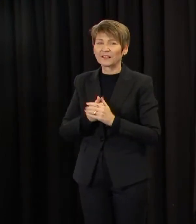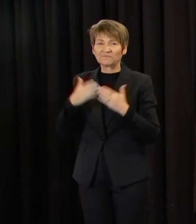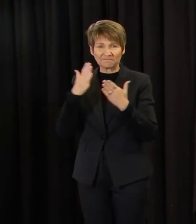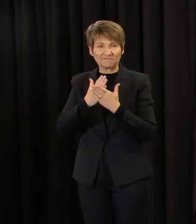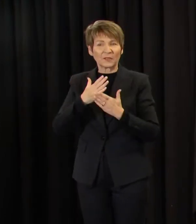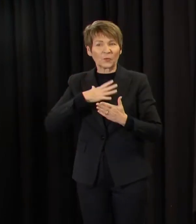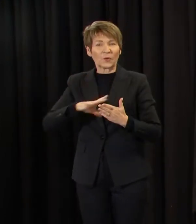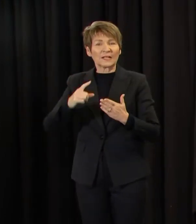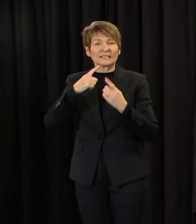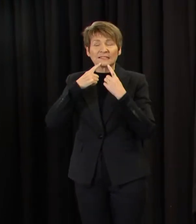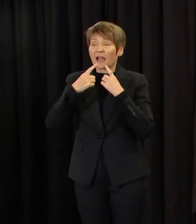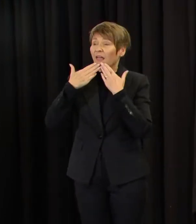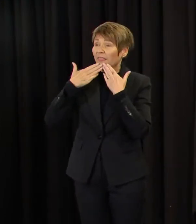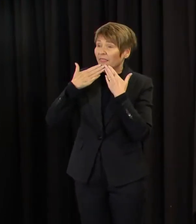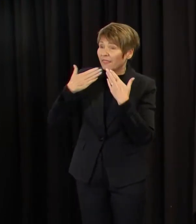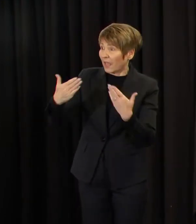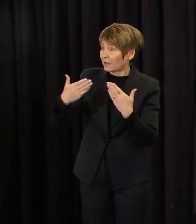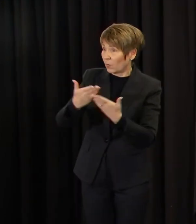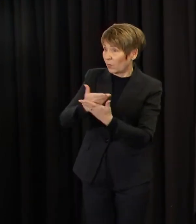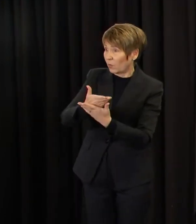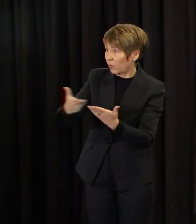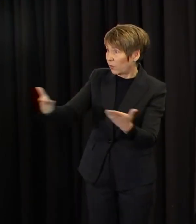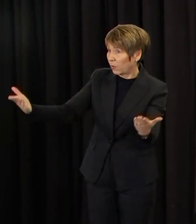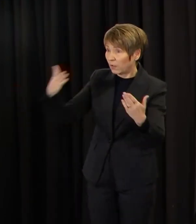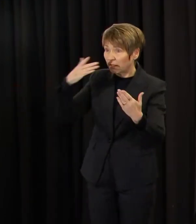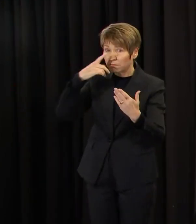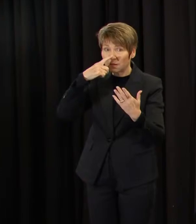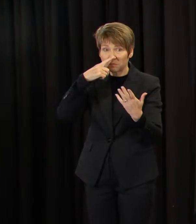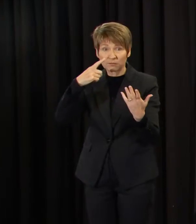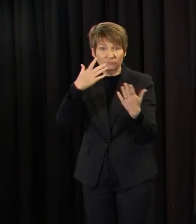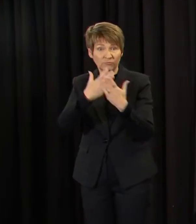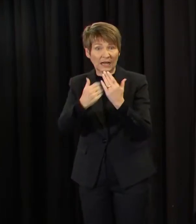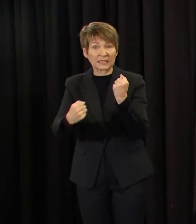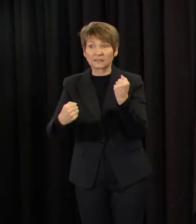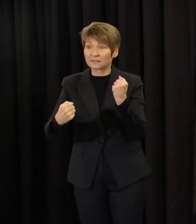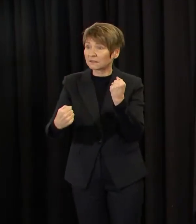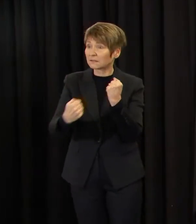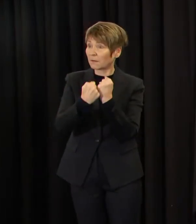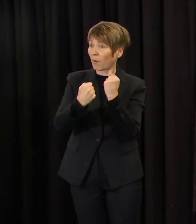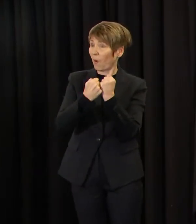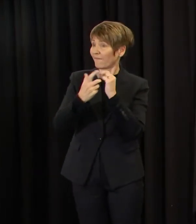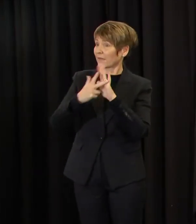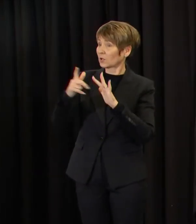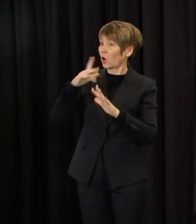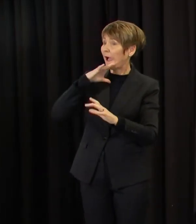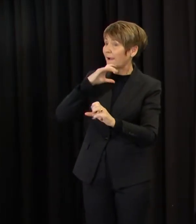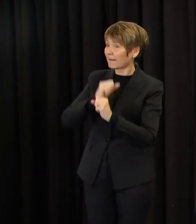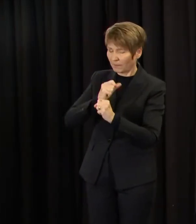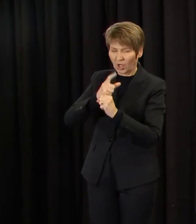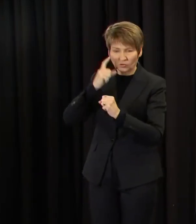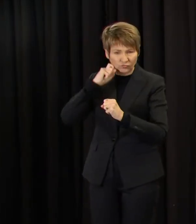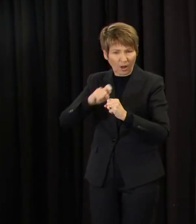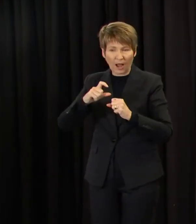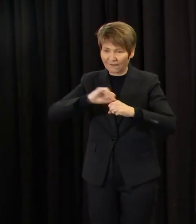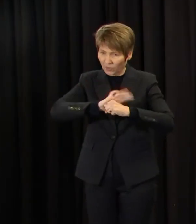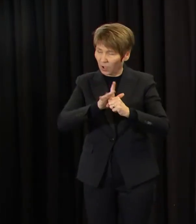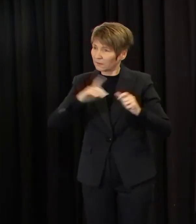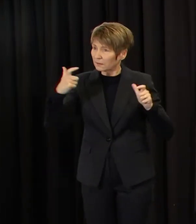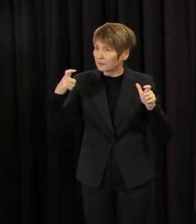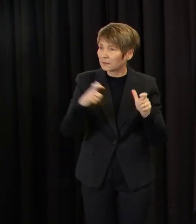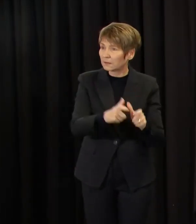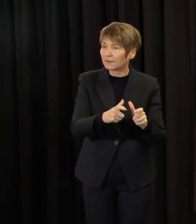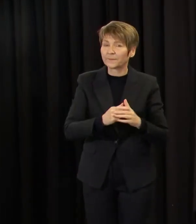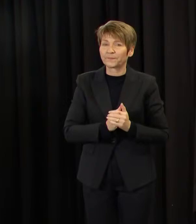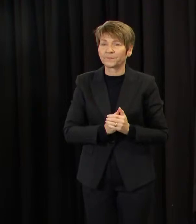over the recent weeks to support the wider community in dealing with the outbreak that we have on our hands. As the Premier has said, there are